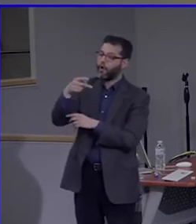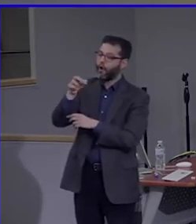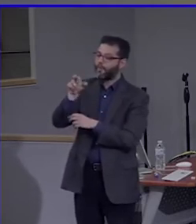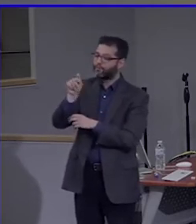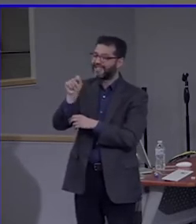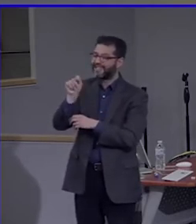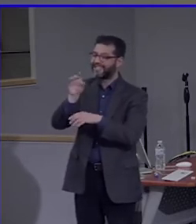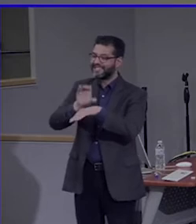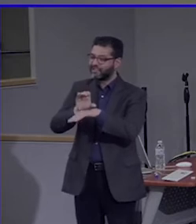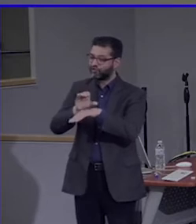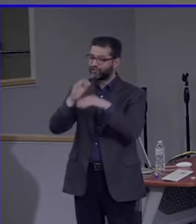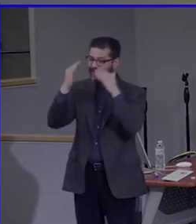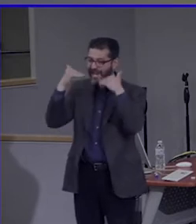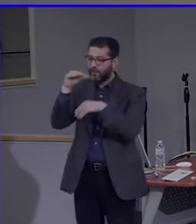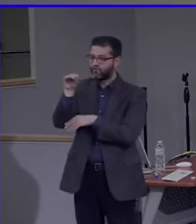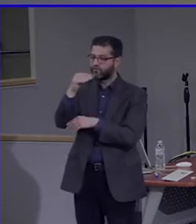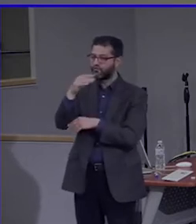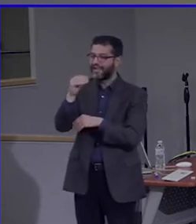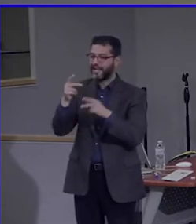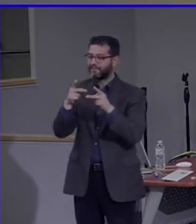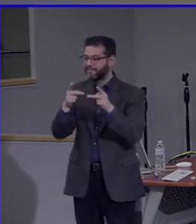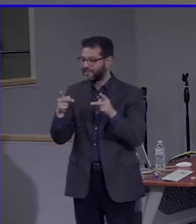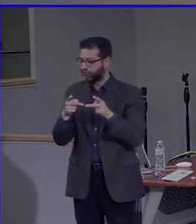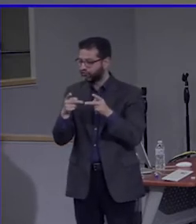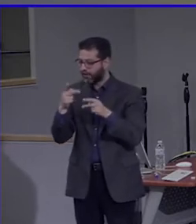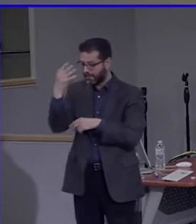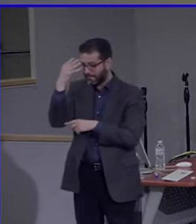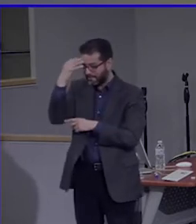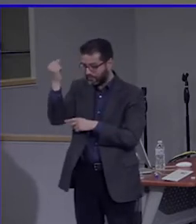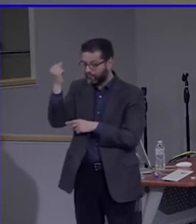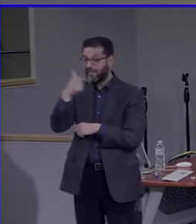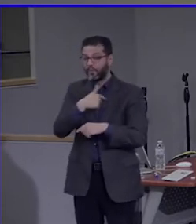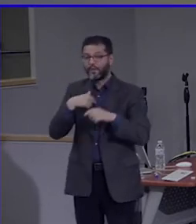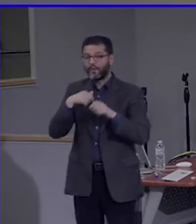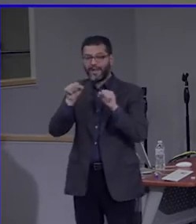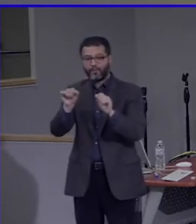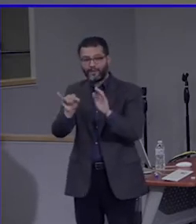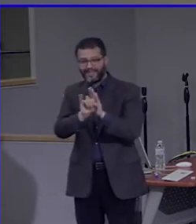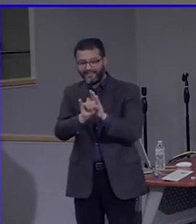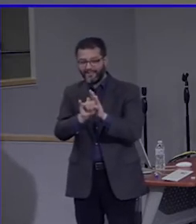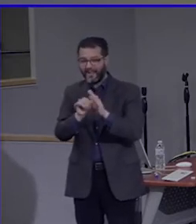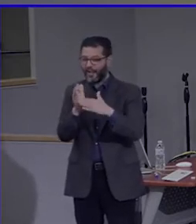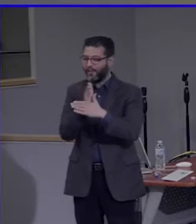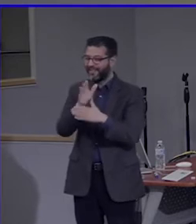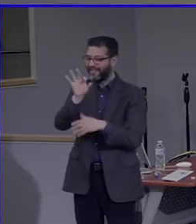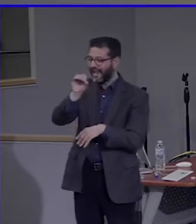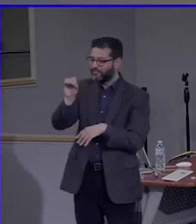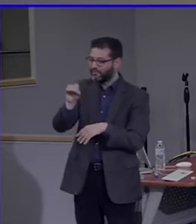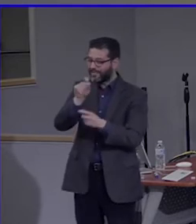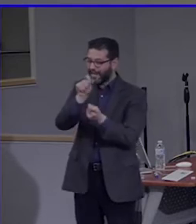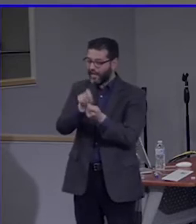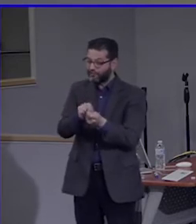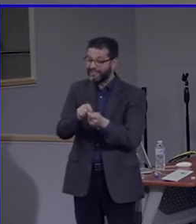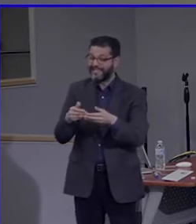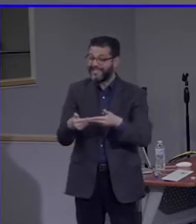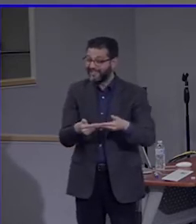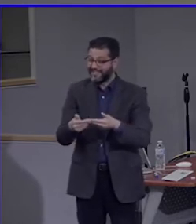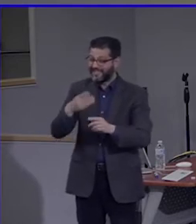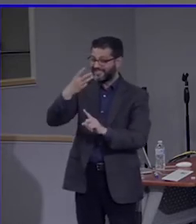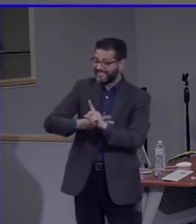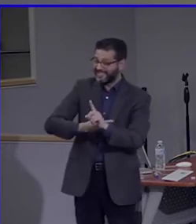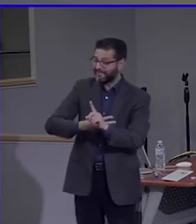habituation recognition memory to identify with about 90 percent accuracy infants at six months that would be a standard